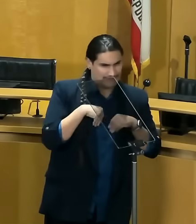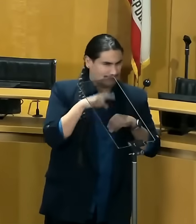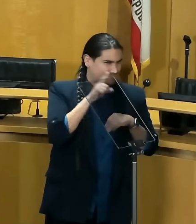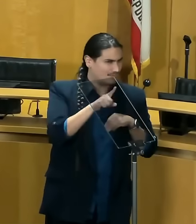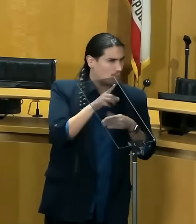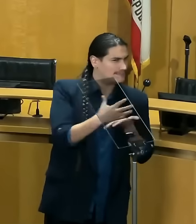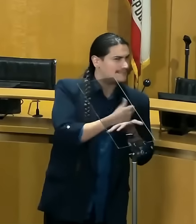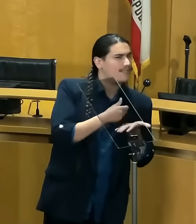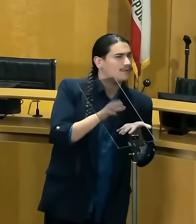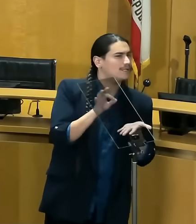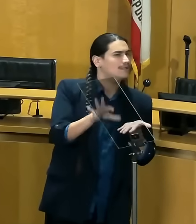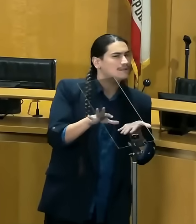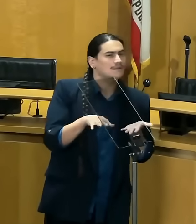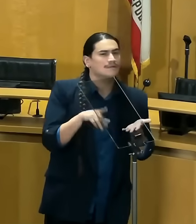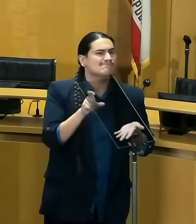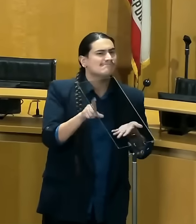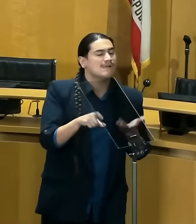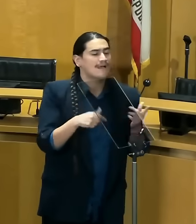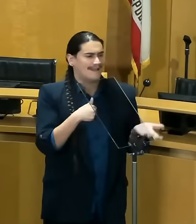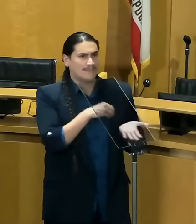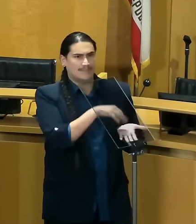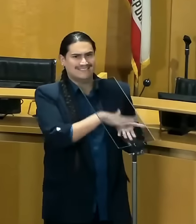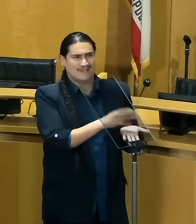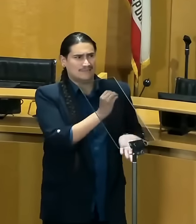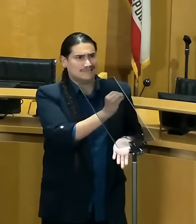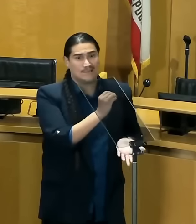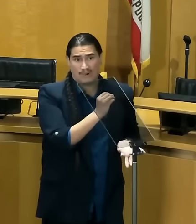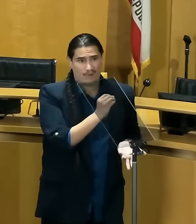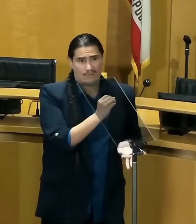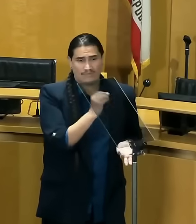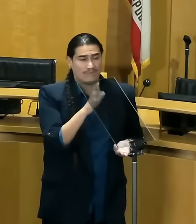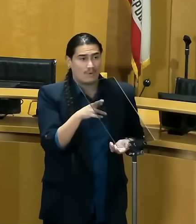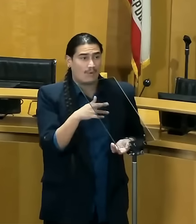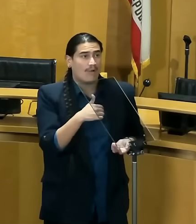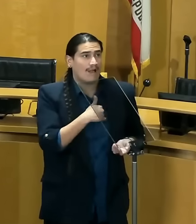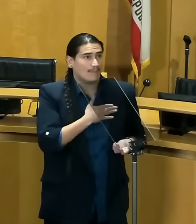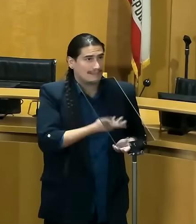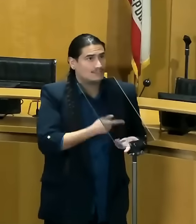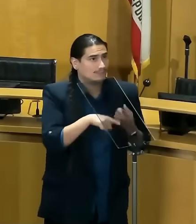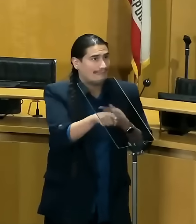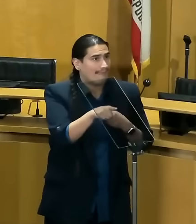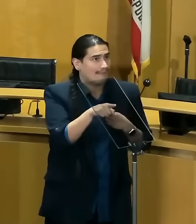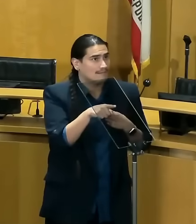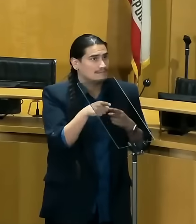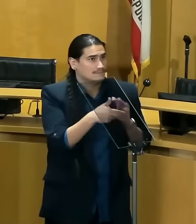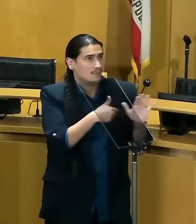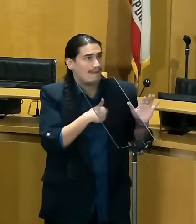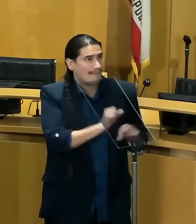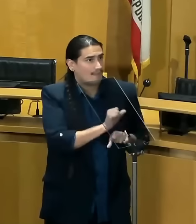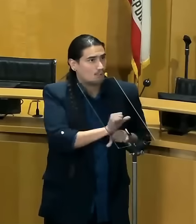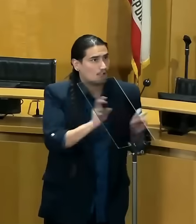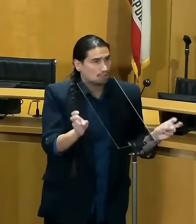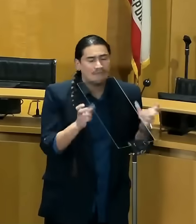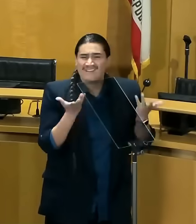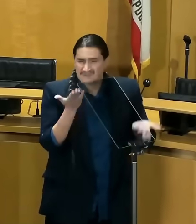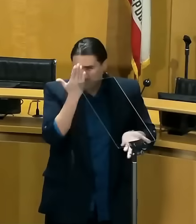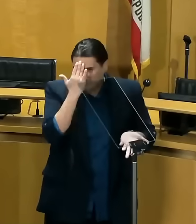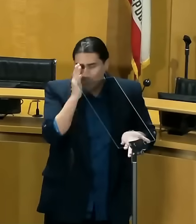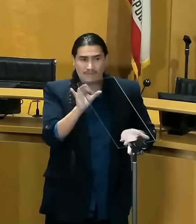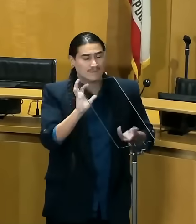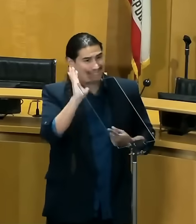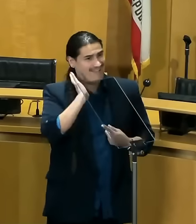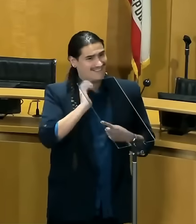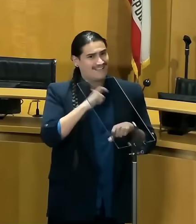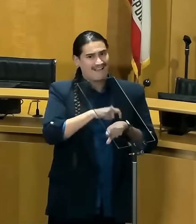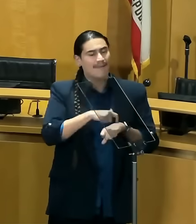a salary, and I would write 0 or I would pay them. So they, they